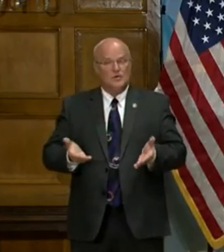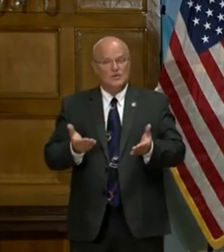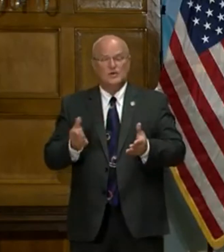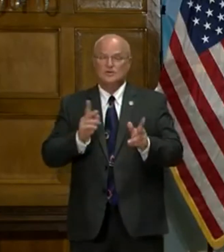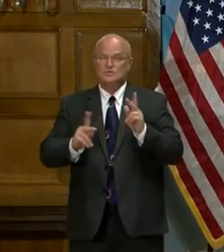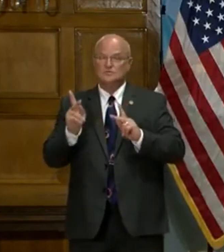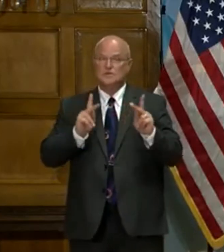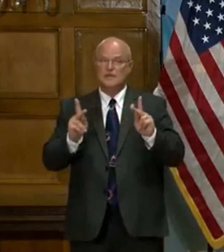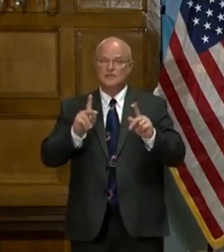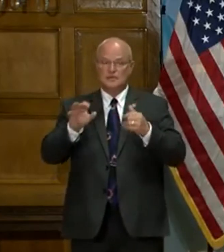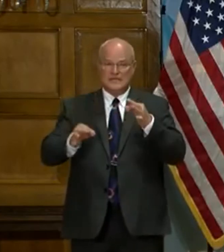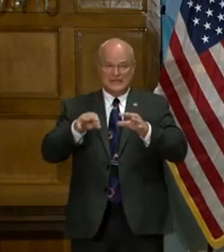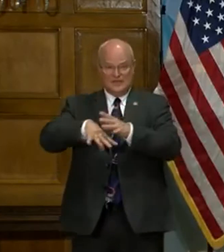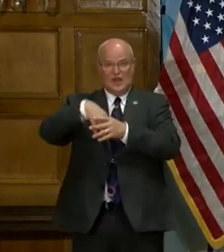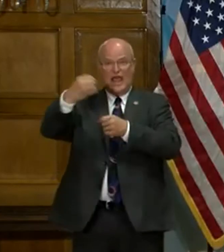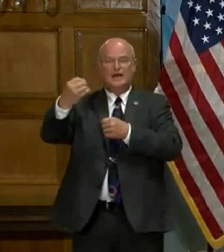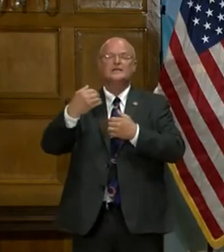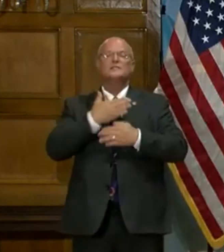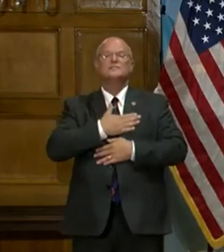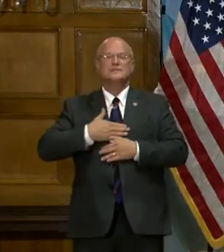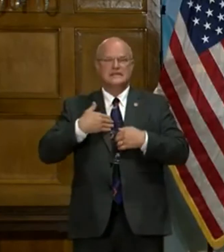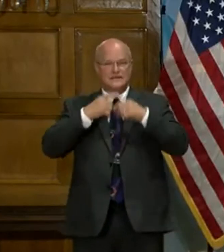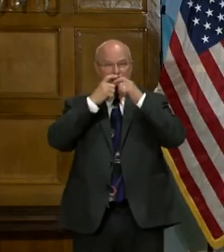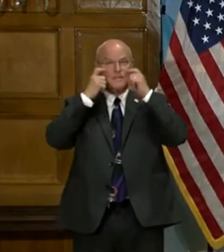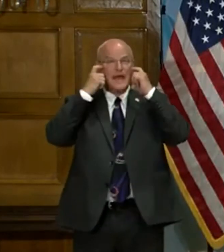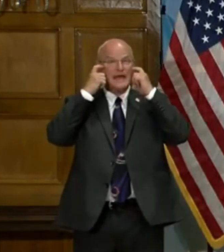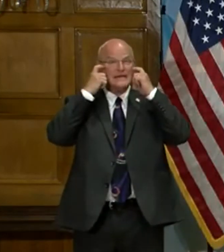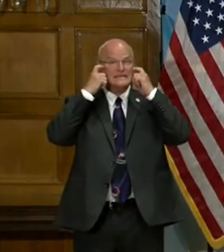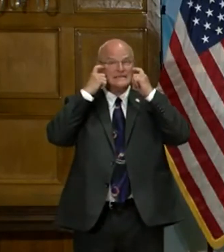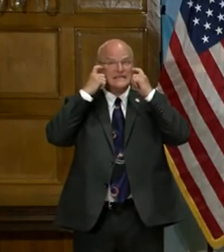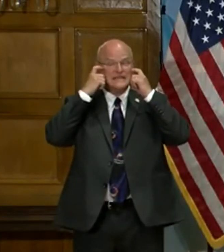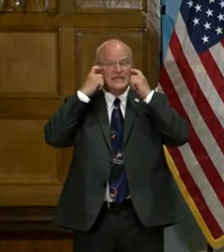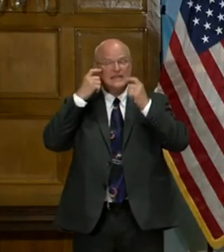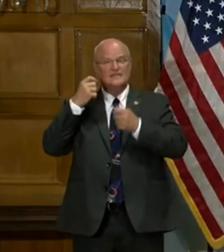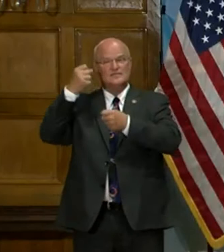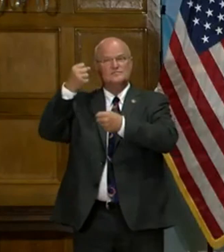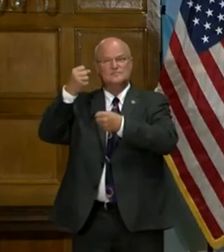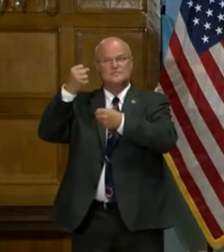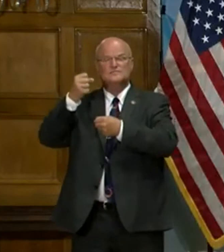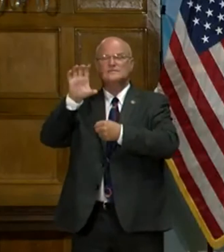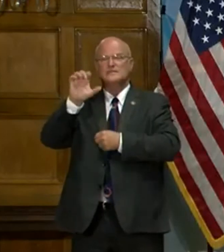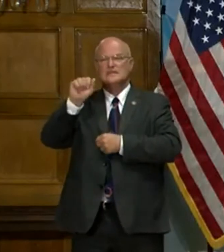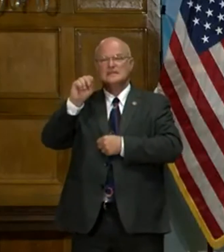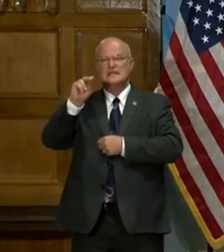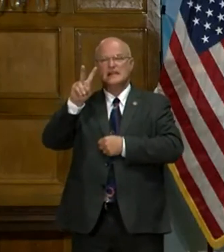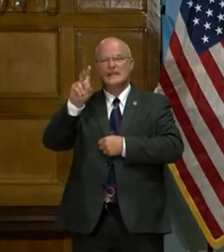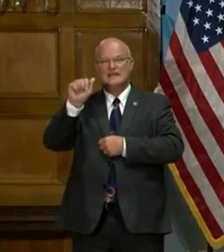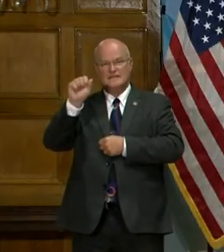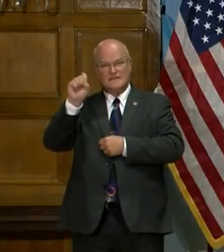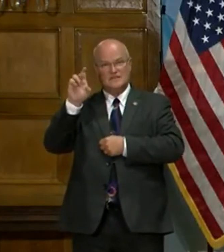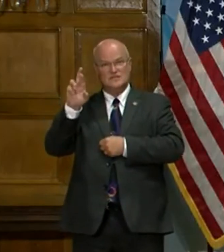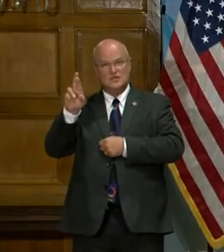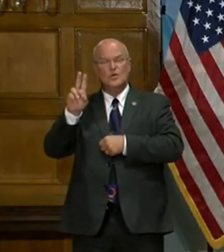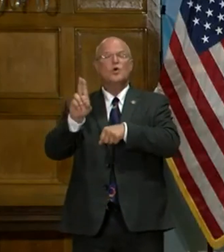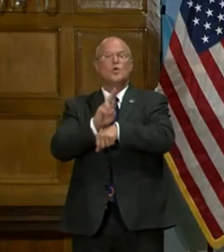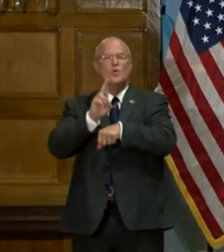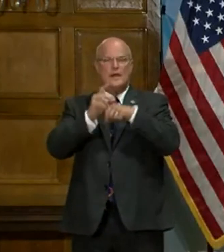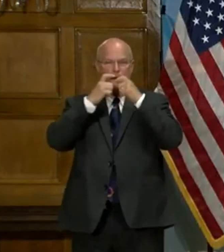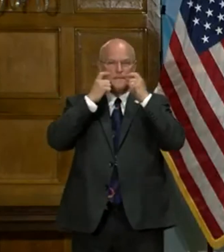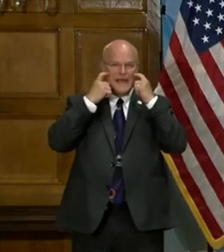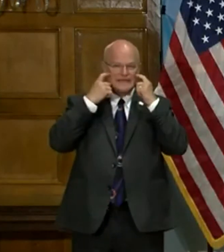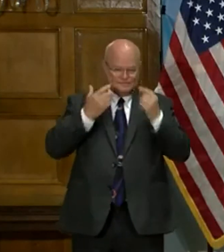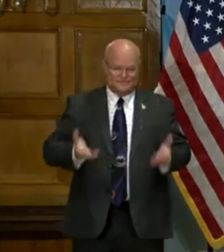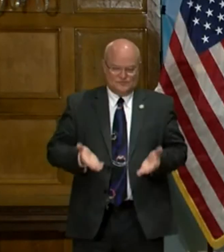encourage everyone, when you're out, to wear a mask. And if you're a canvasser, wear a mask. That is what we